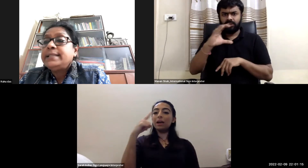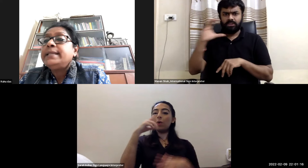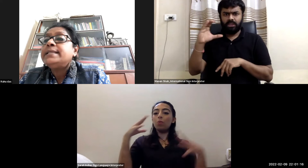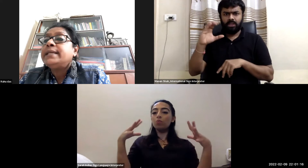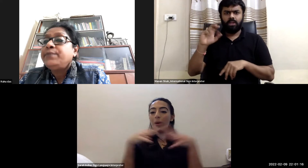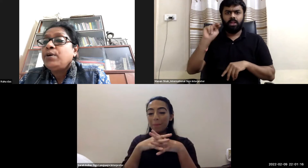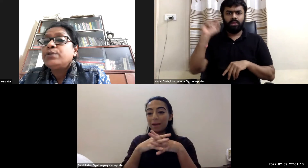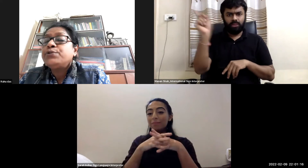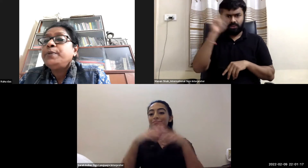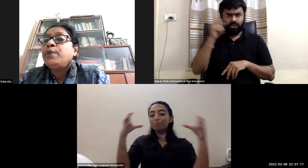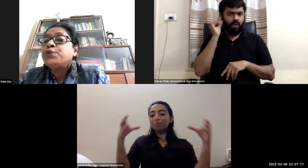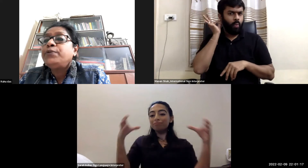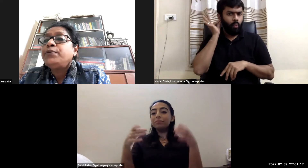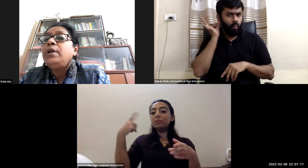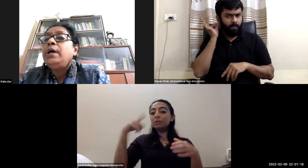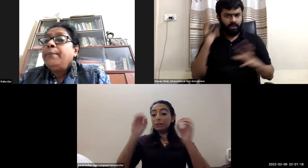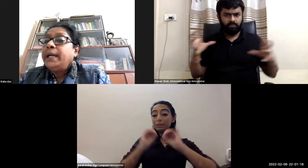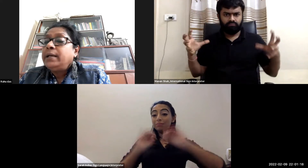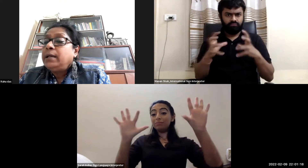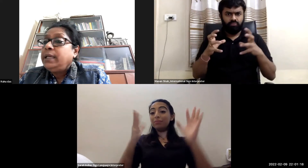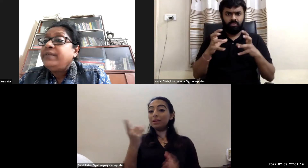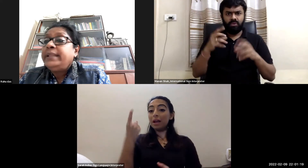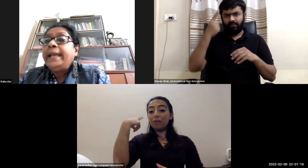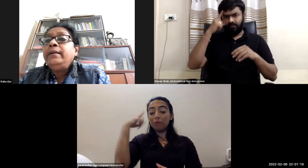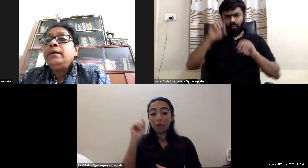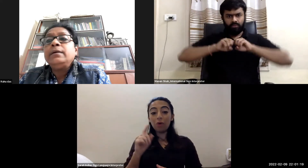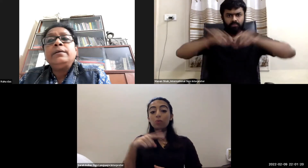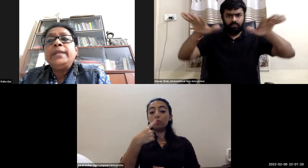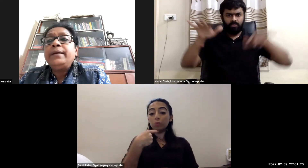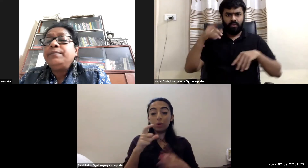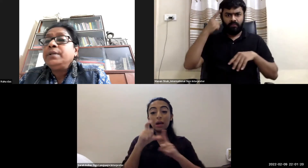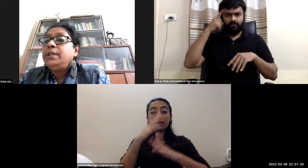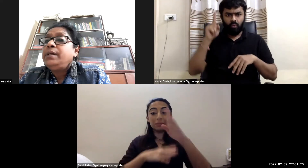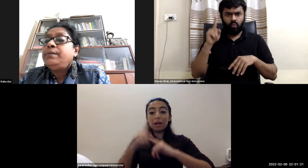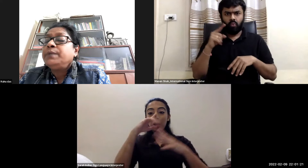that it has increased, and we all should be watchful. But even then,